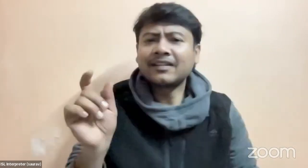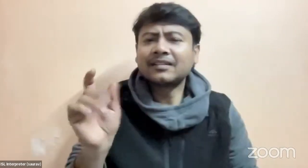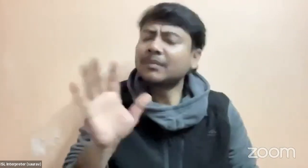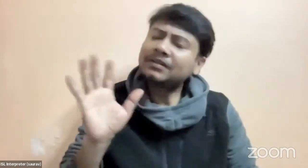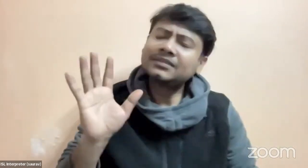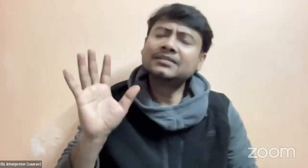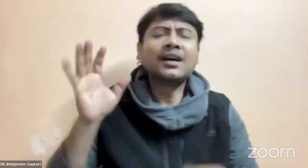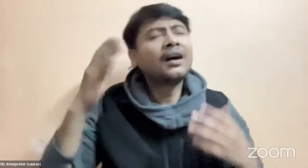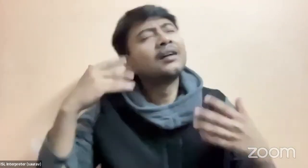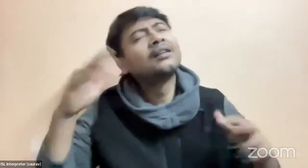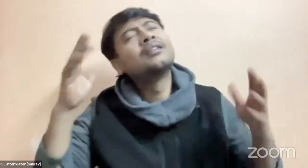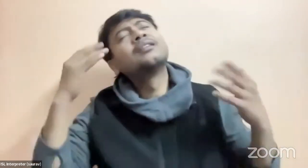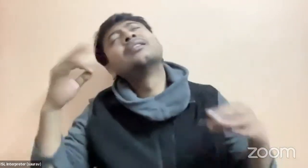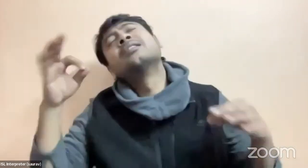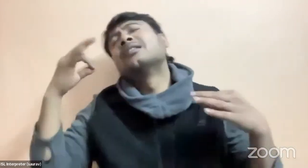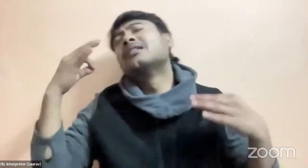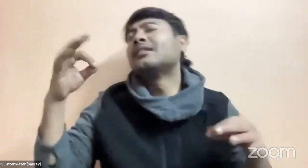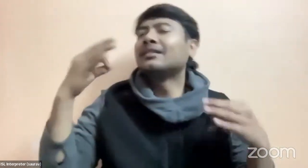Mahaprasad.